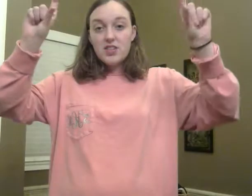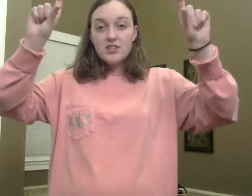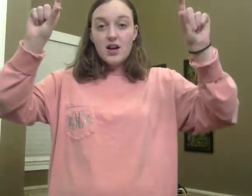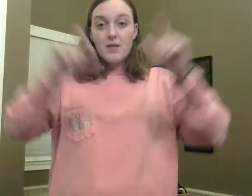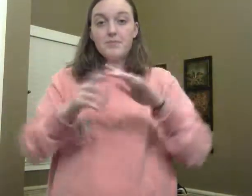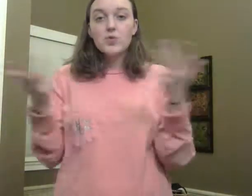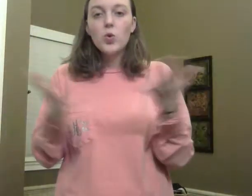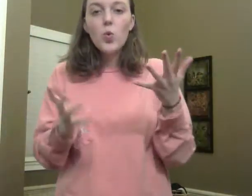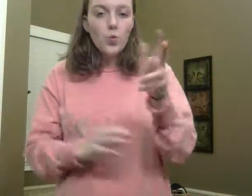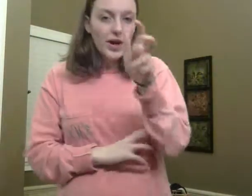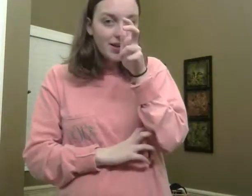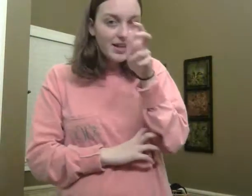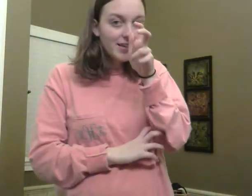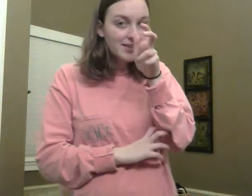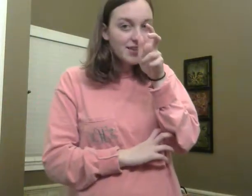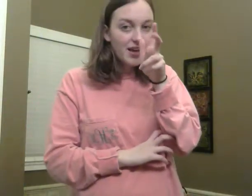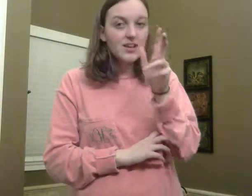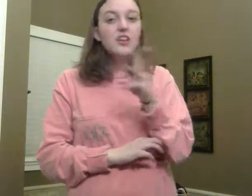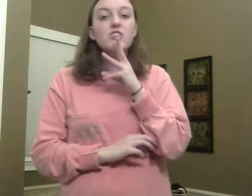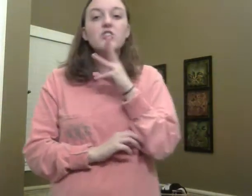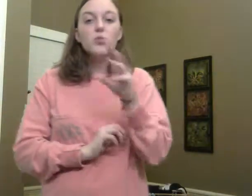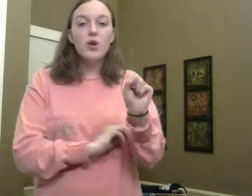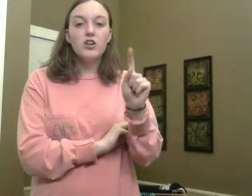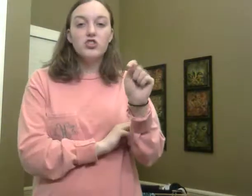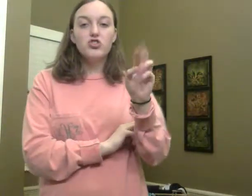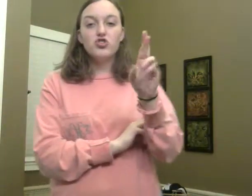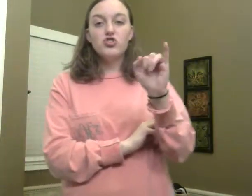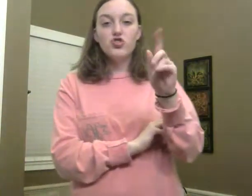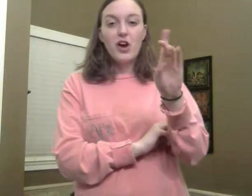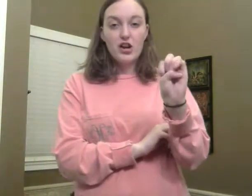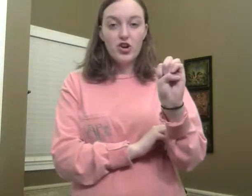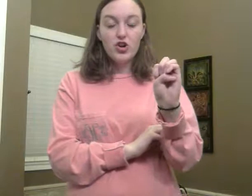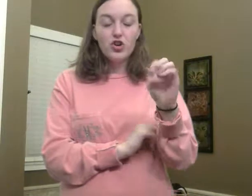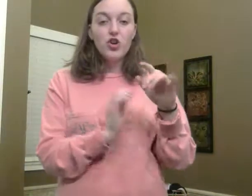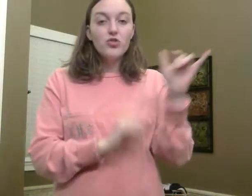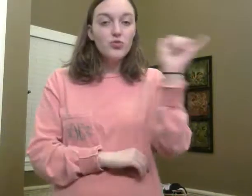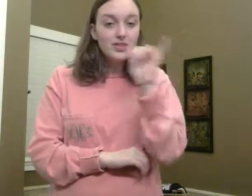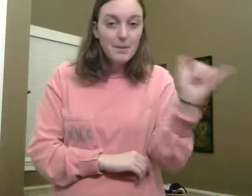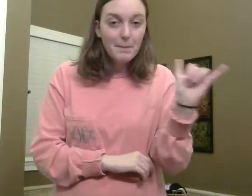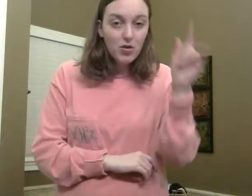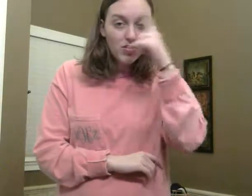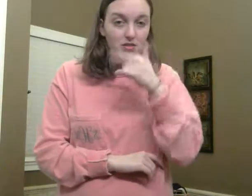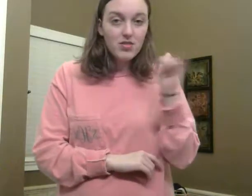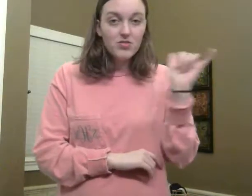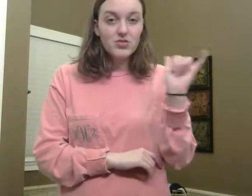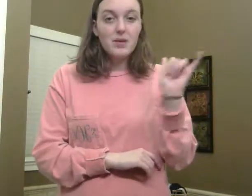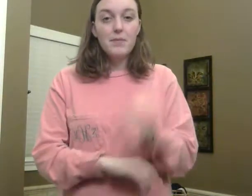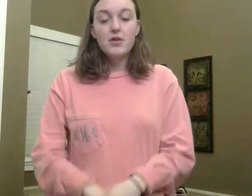a water strider resemble? How would you describe the size of a water strider? What fact